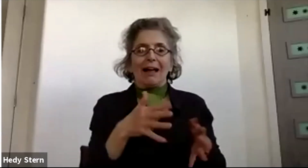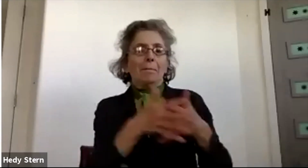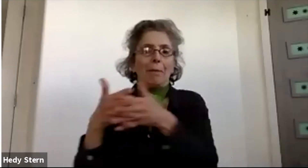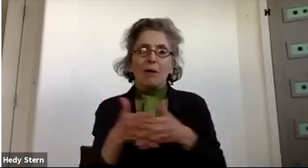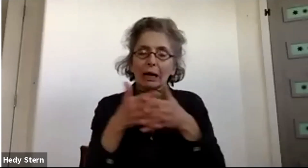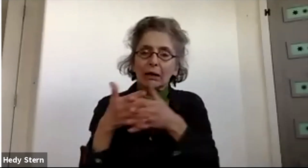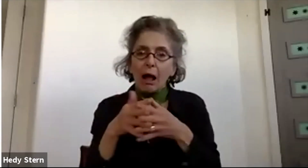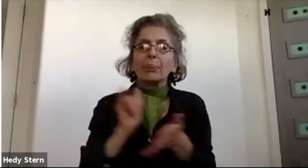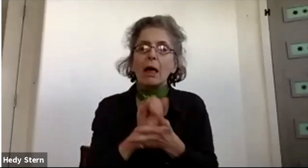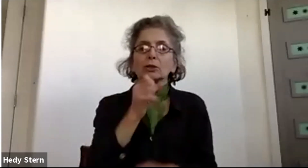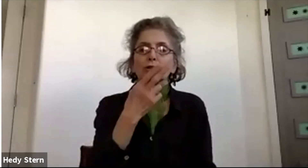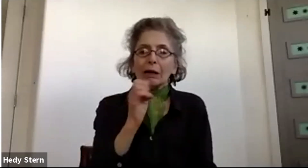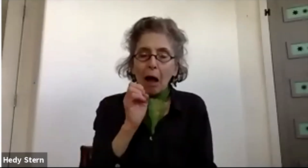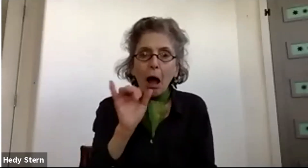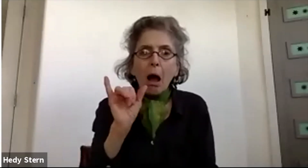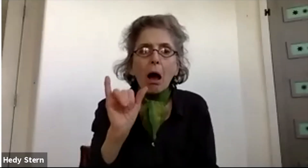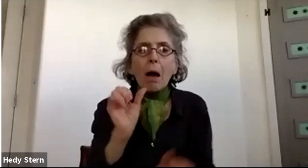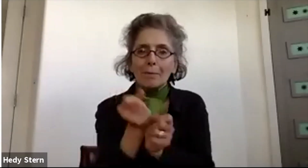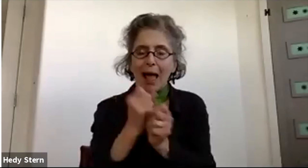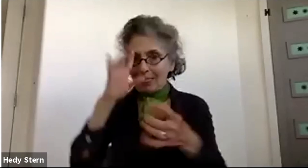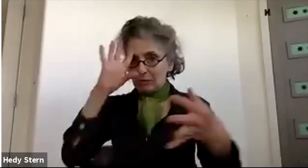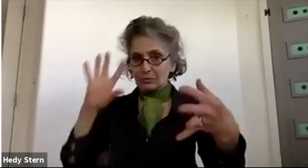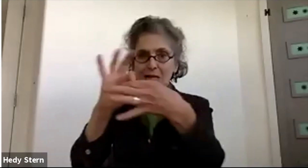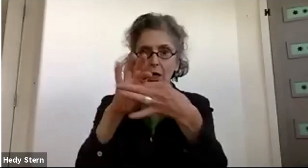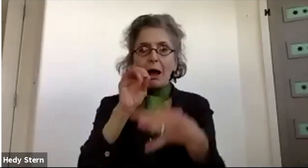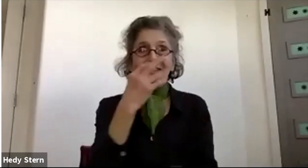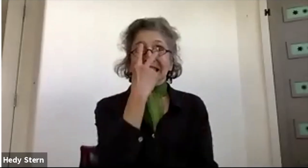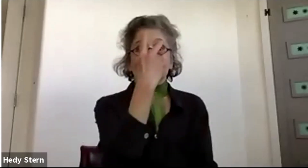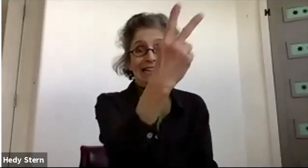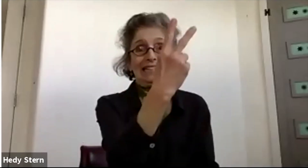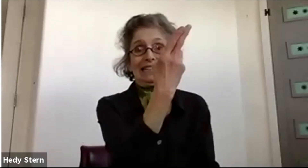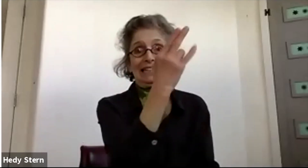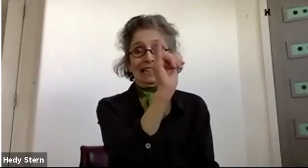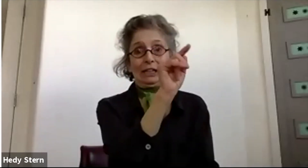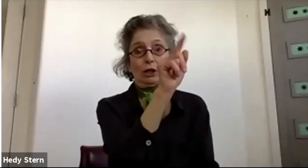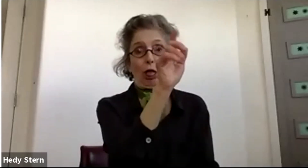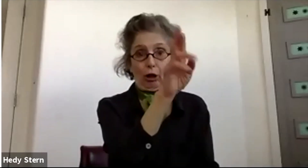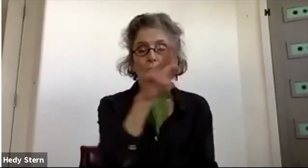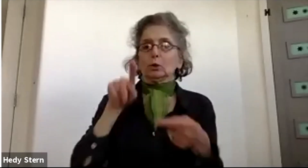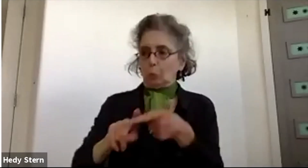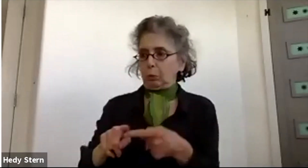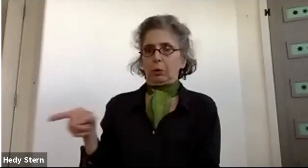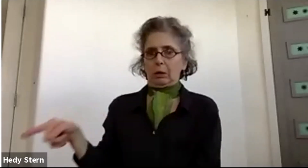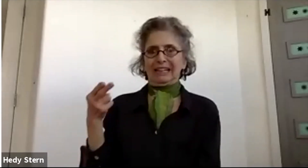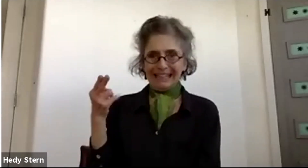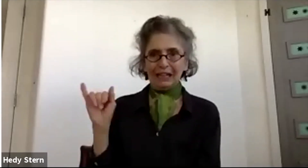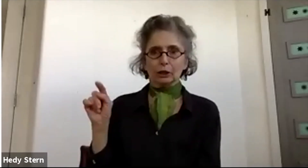to the United States, to America, that she understood and made the connection of what she saw in Hitler